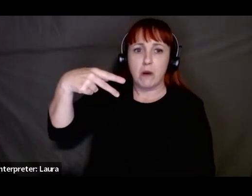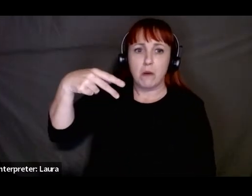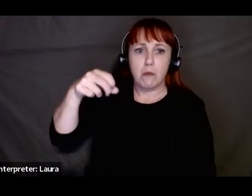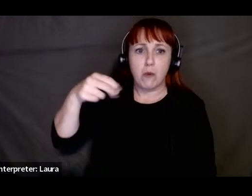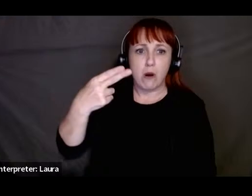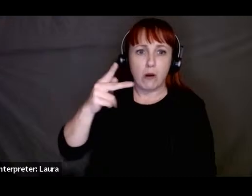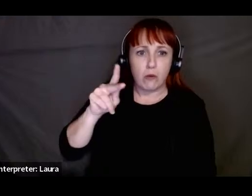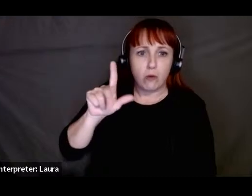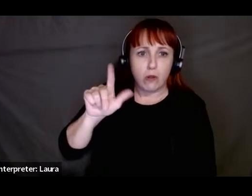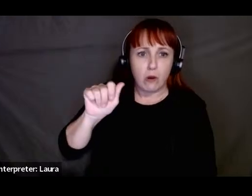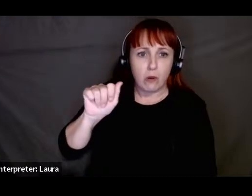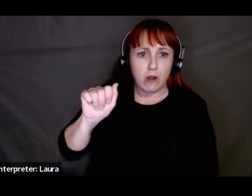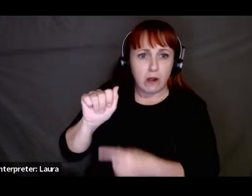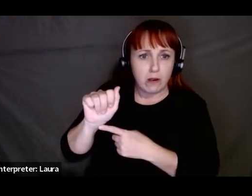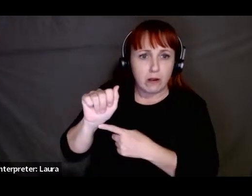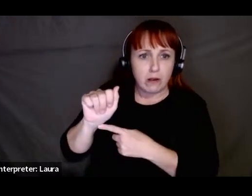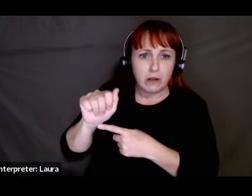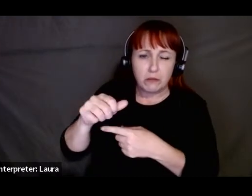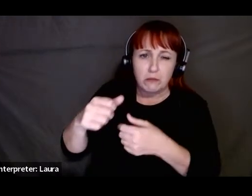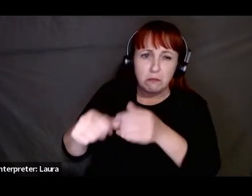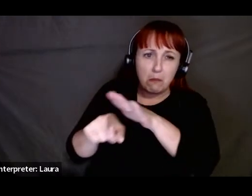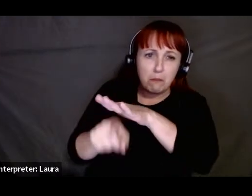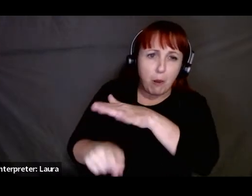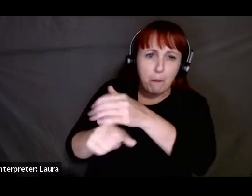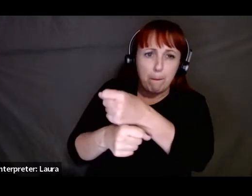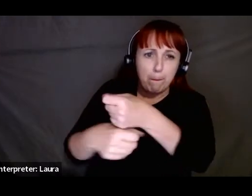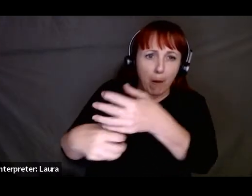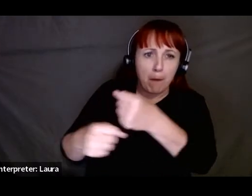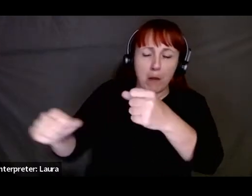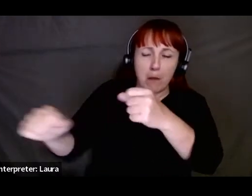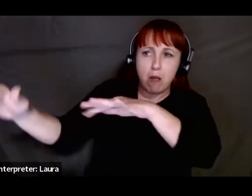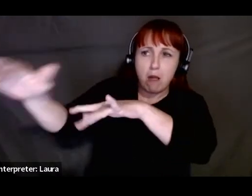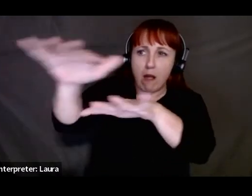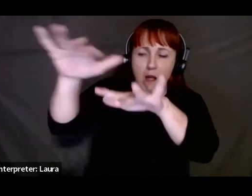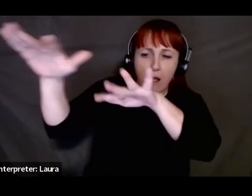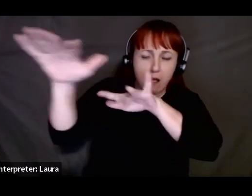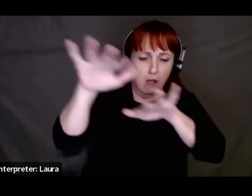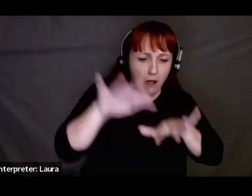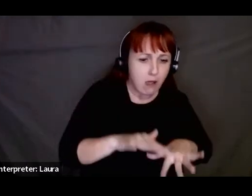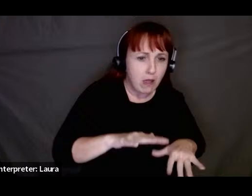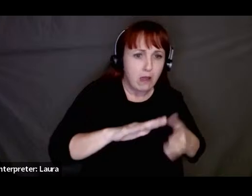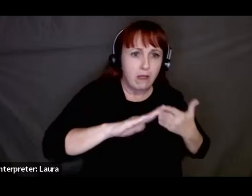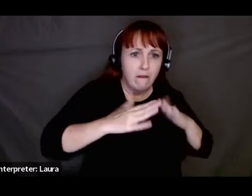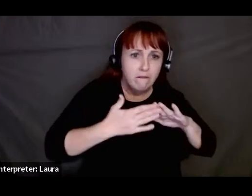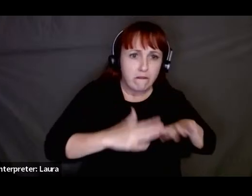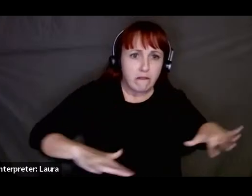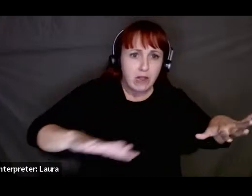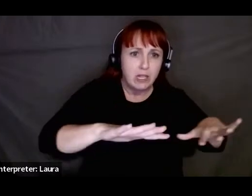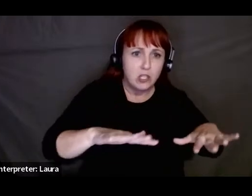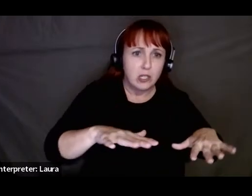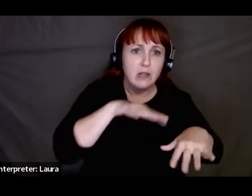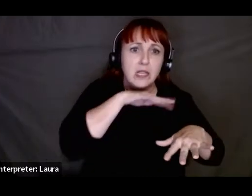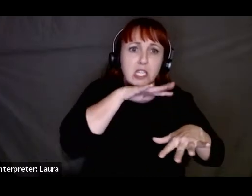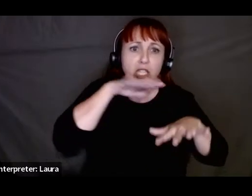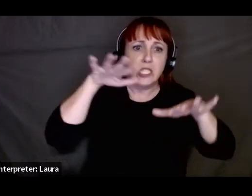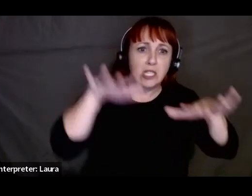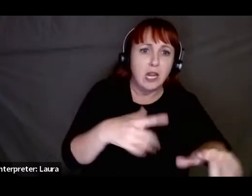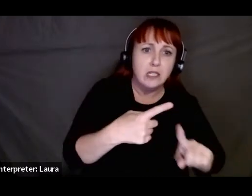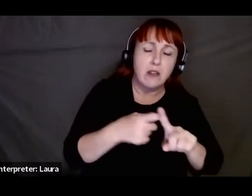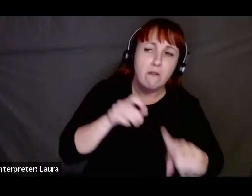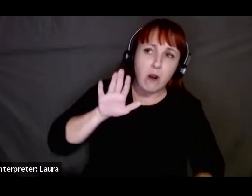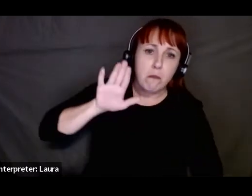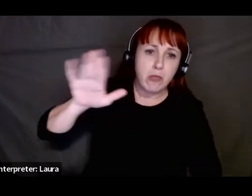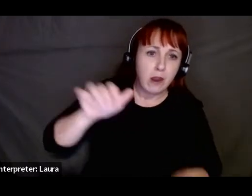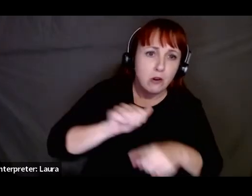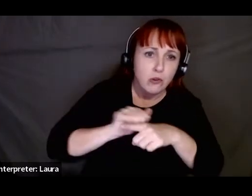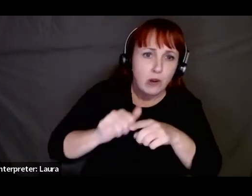anywhere else, but from Pōhakuloa, flying down to like a little village. A lot of the dust we get in our house is from this region,